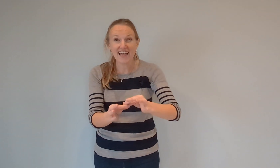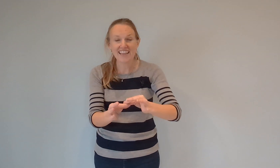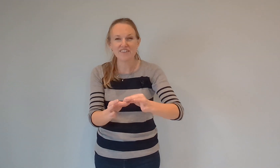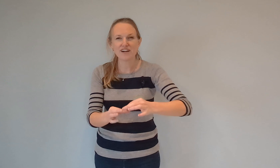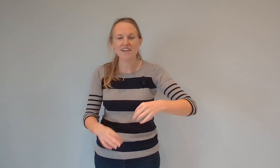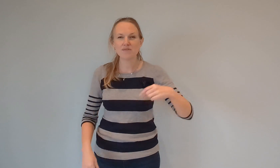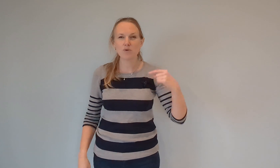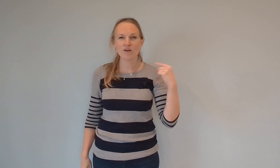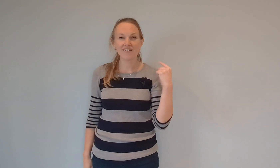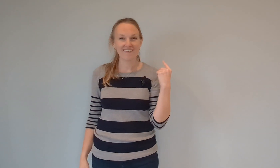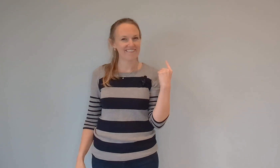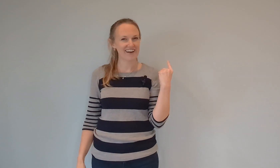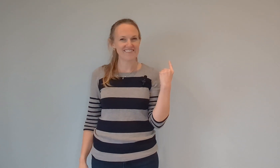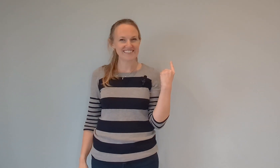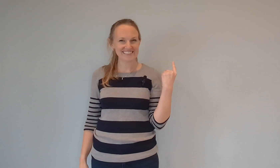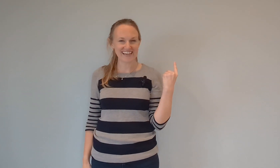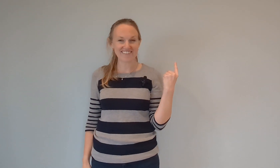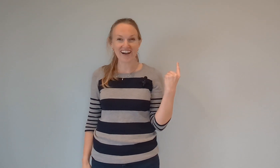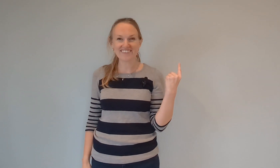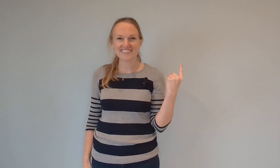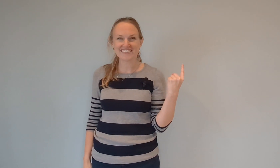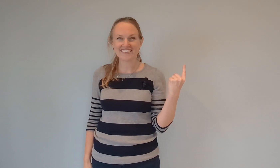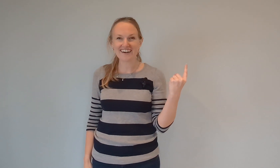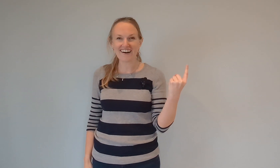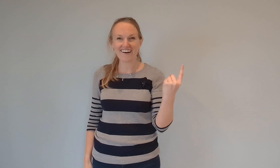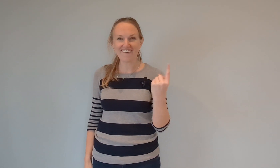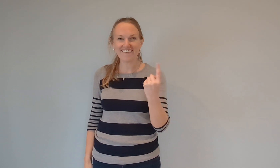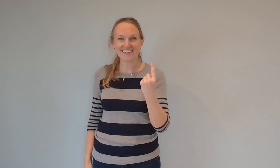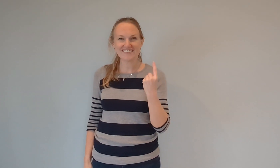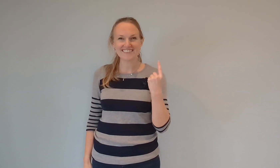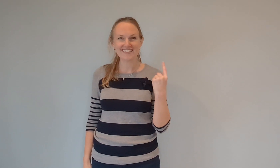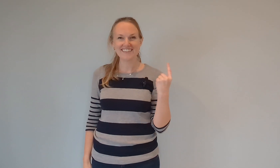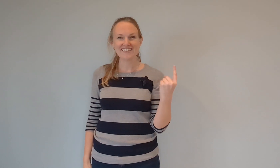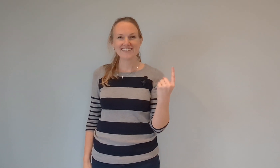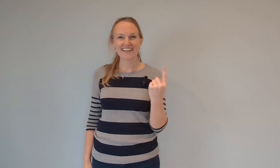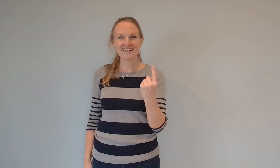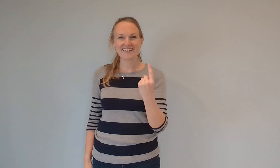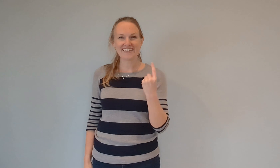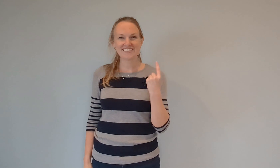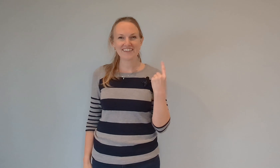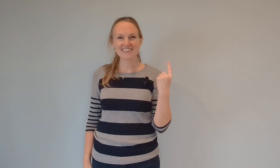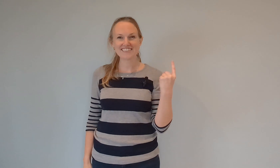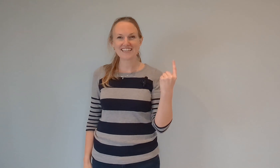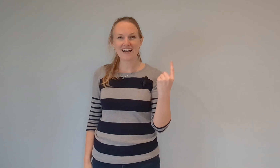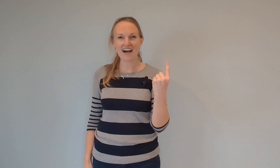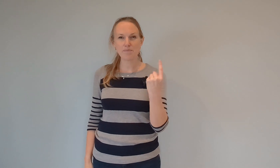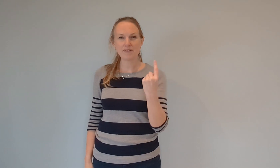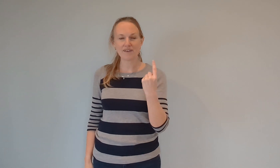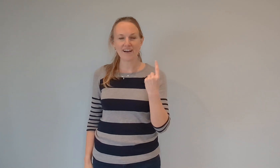and then forevermore. Forever is the sign we often do, always. Okay, your index finger is up and